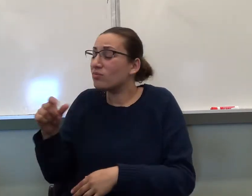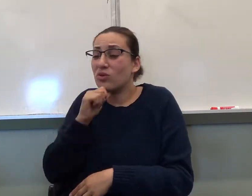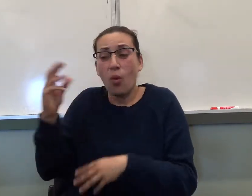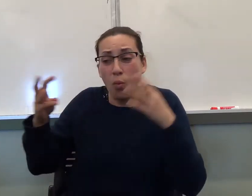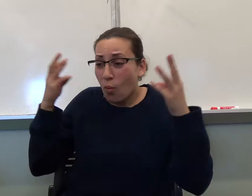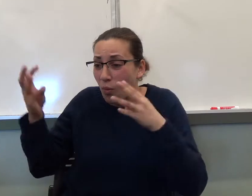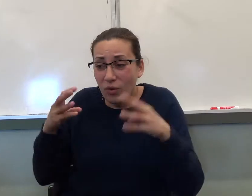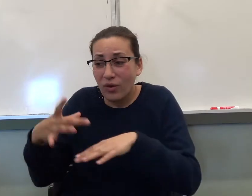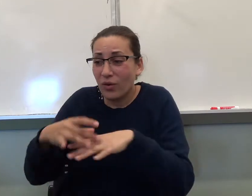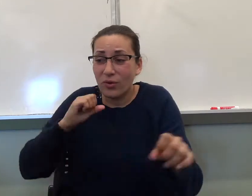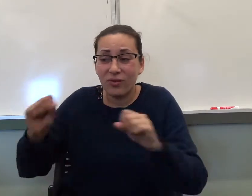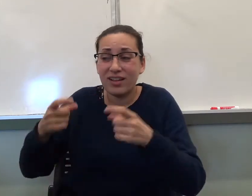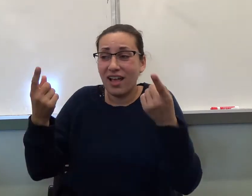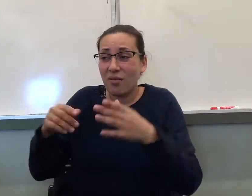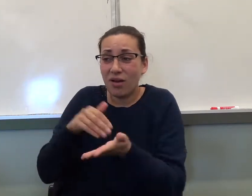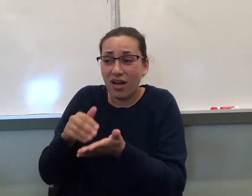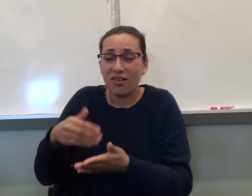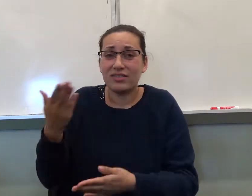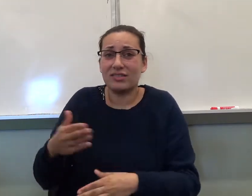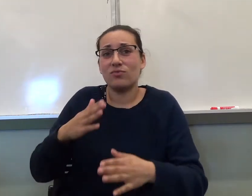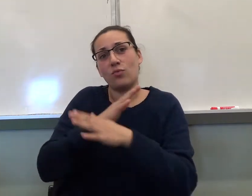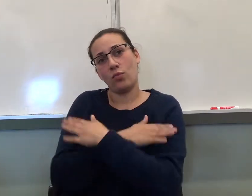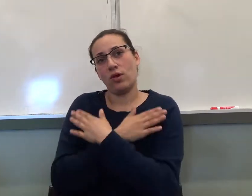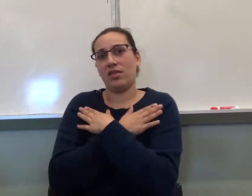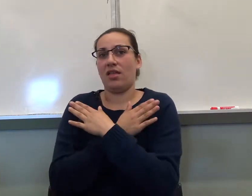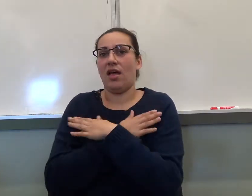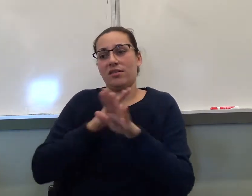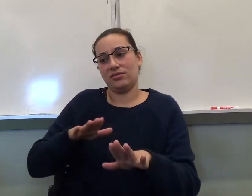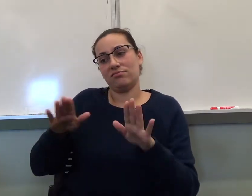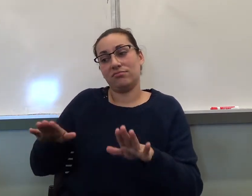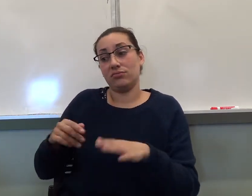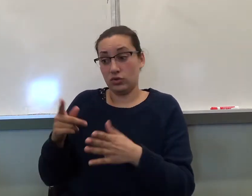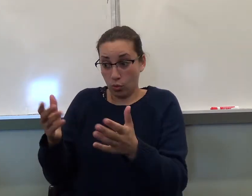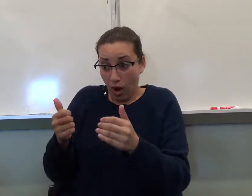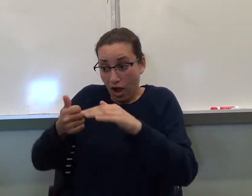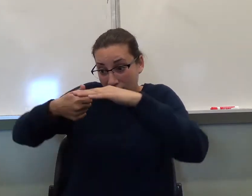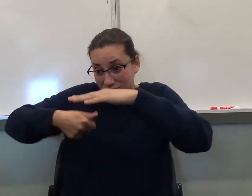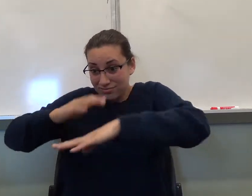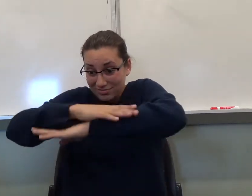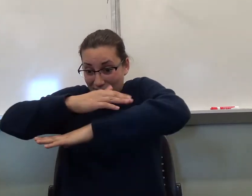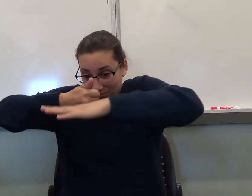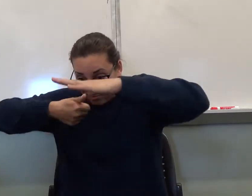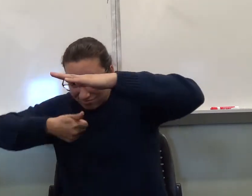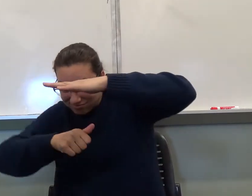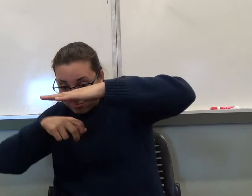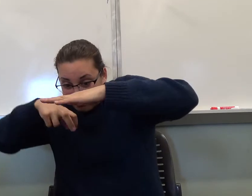here. You know, relax, you know. If you want to, get under your desk, it doesn't matter.